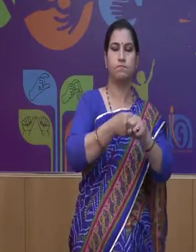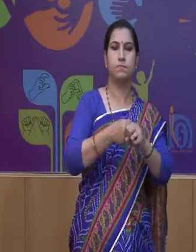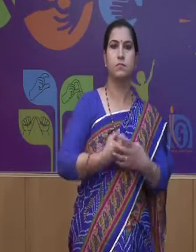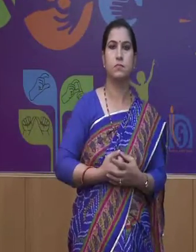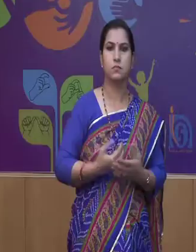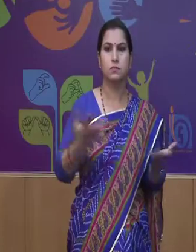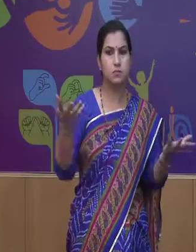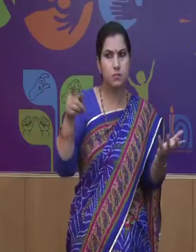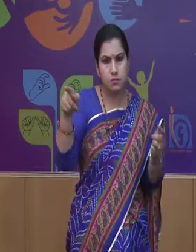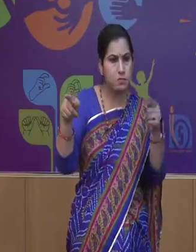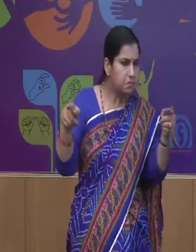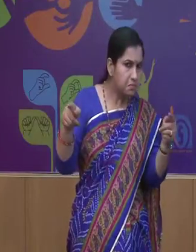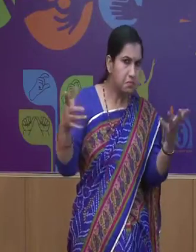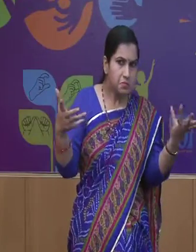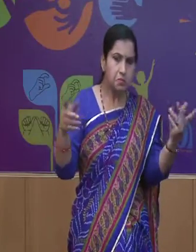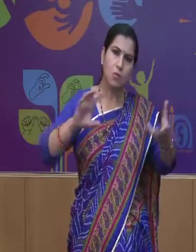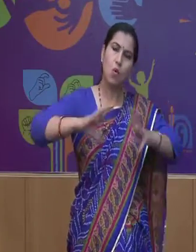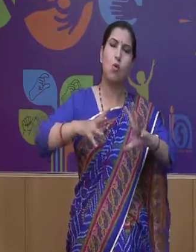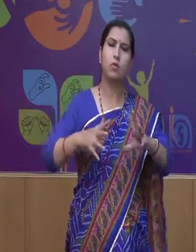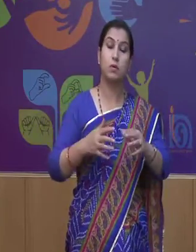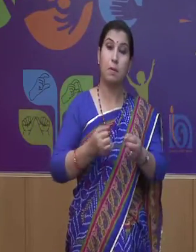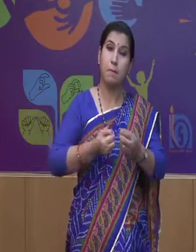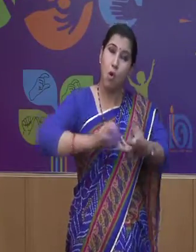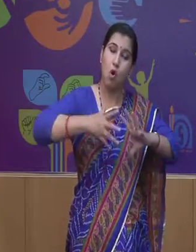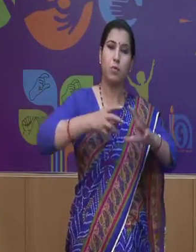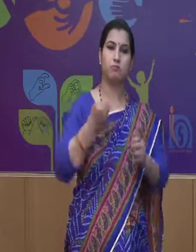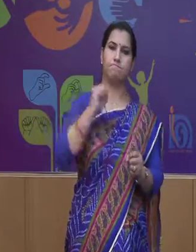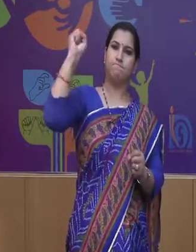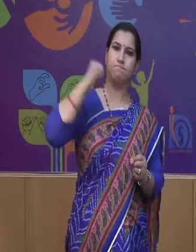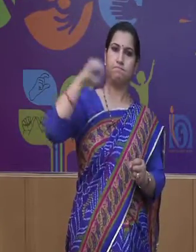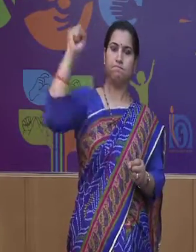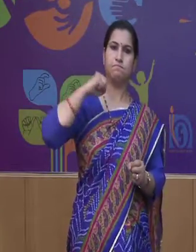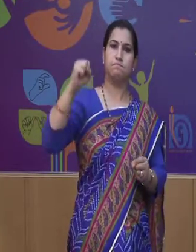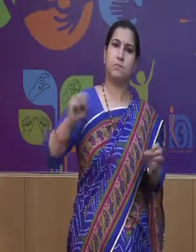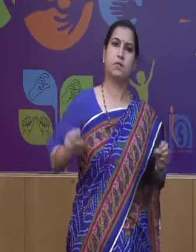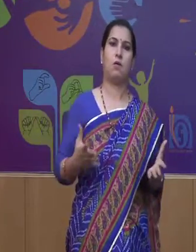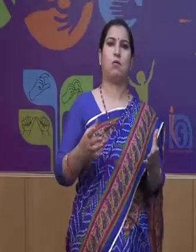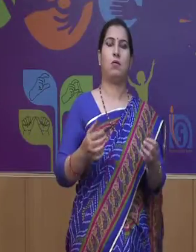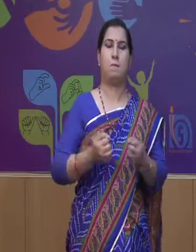All these causes led to many revolts against the British.